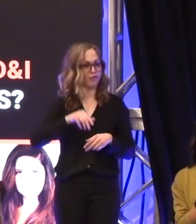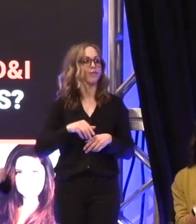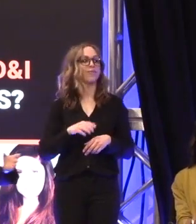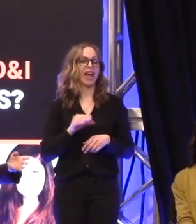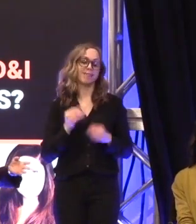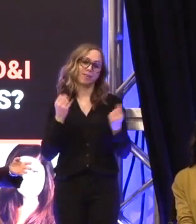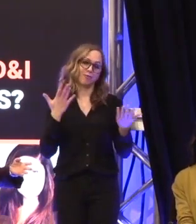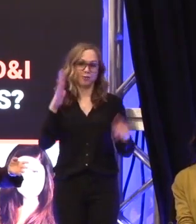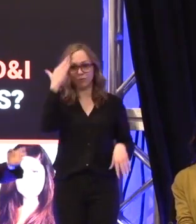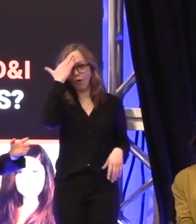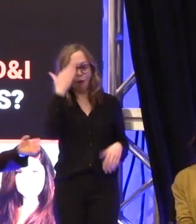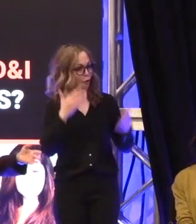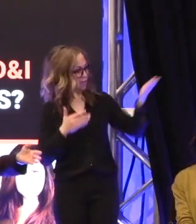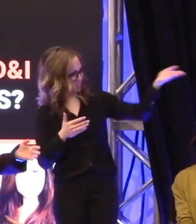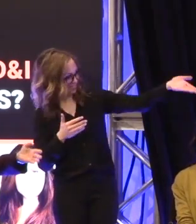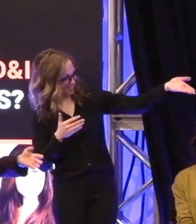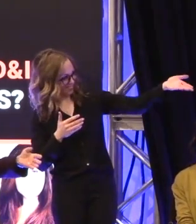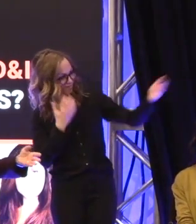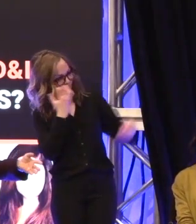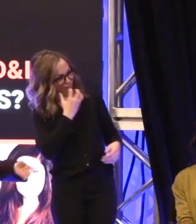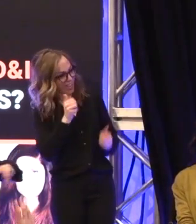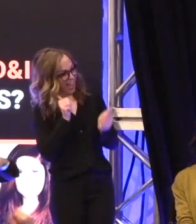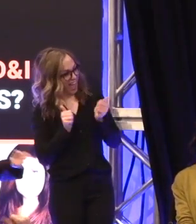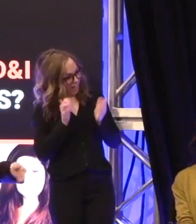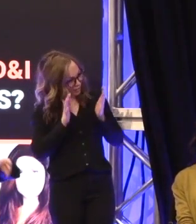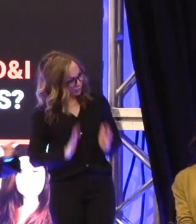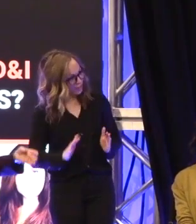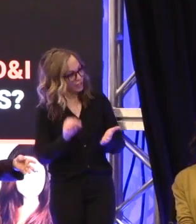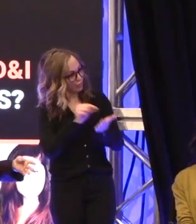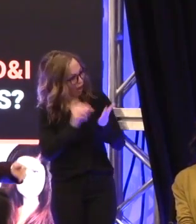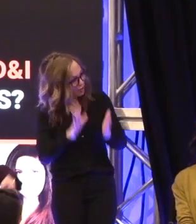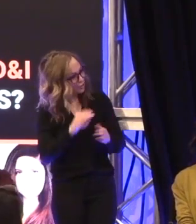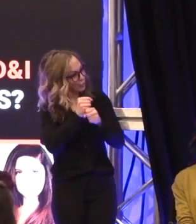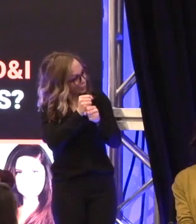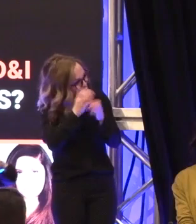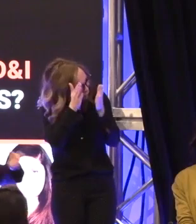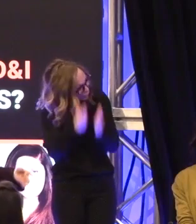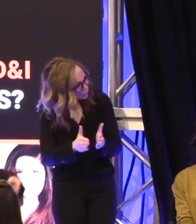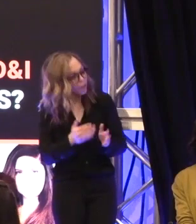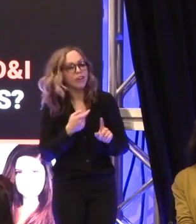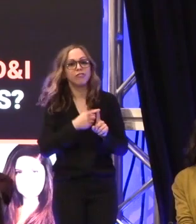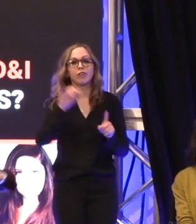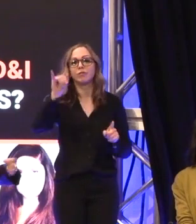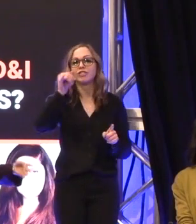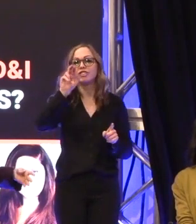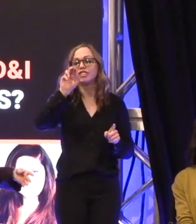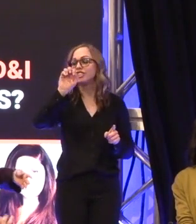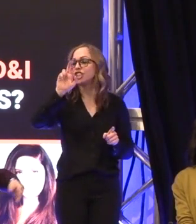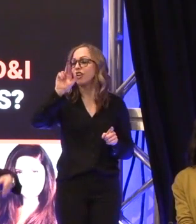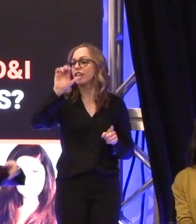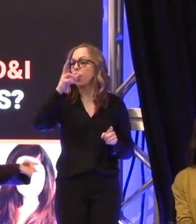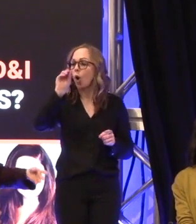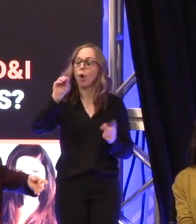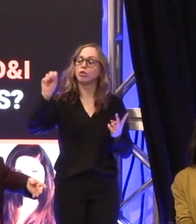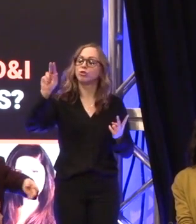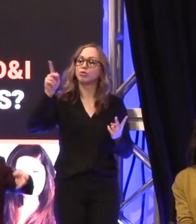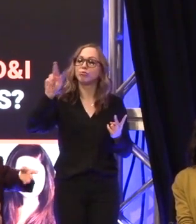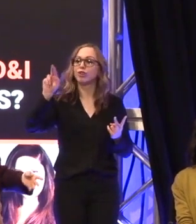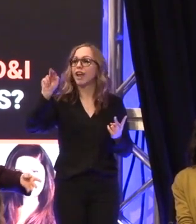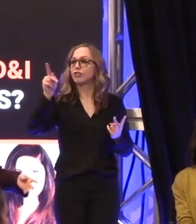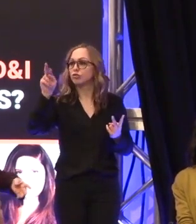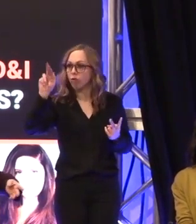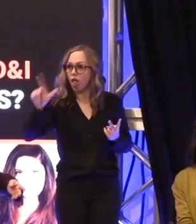And many of you know this amazing actress, writer, producer. You know her from Jericho, Supernatural, her